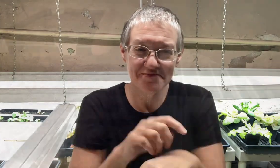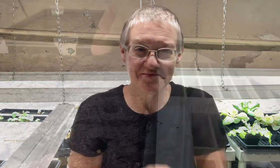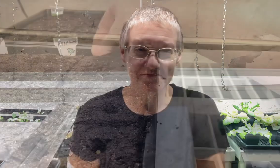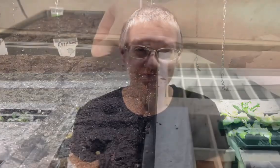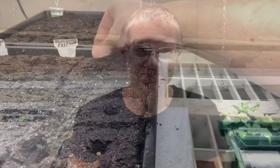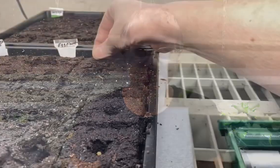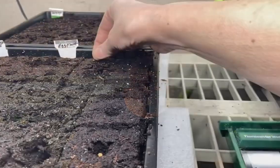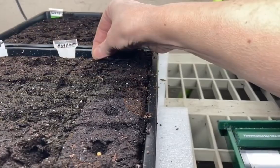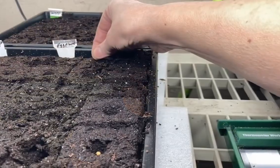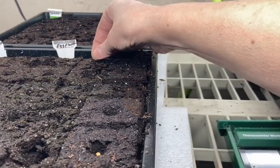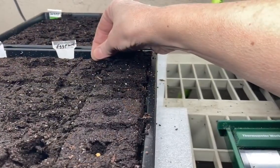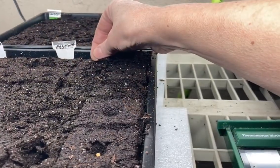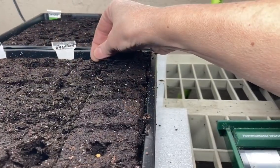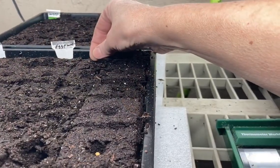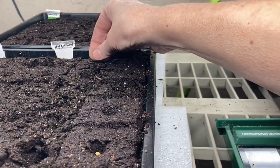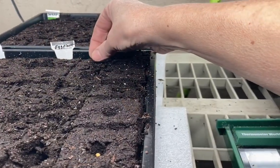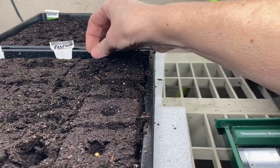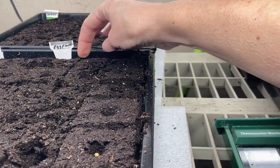it's perfect timing.